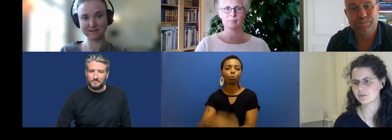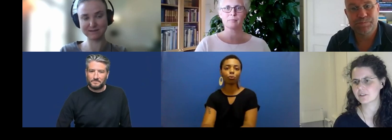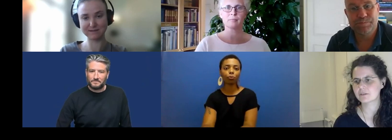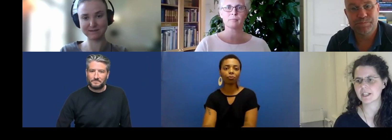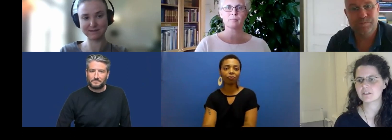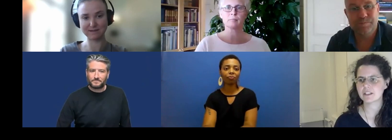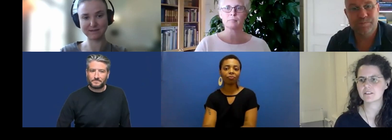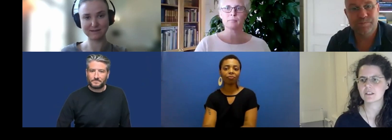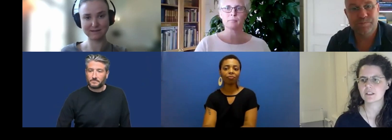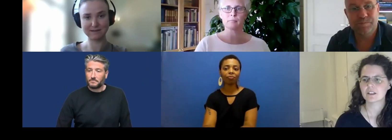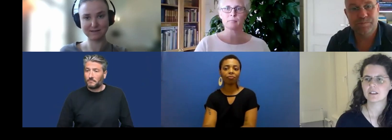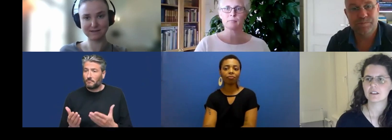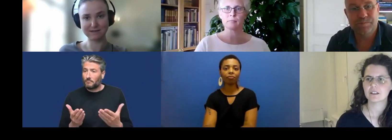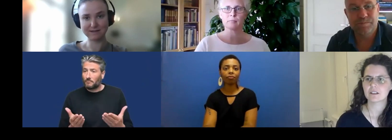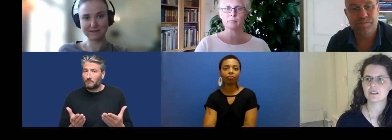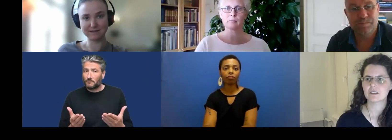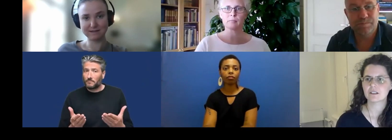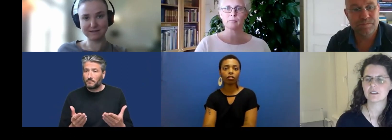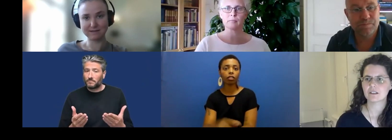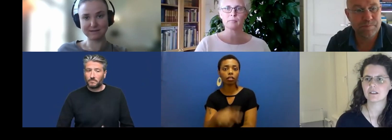Gilles, did you want to react to this?